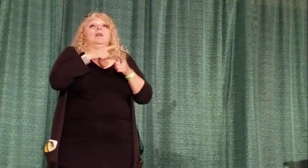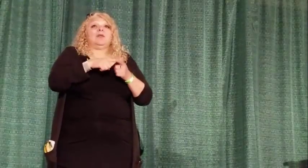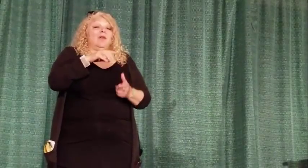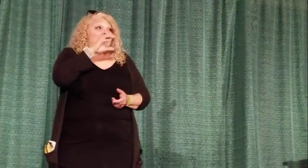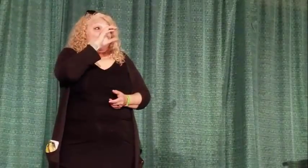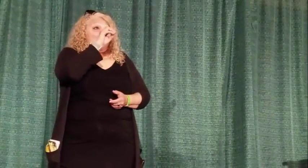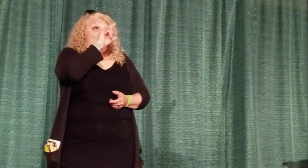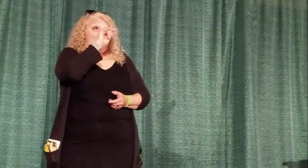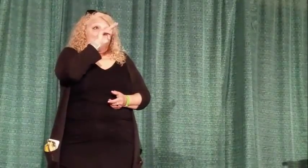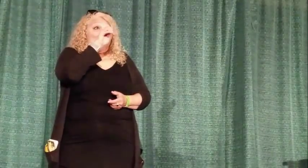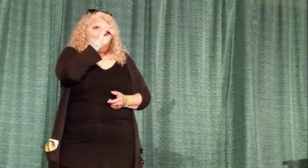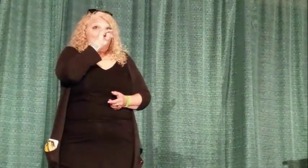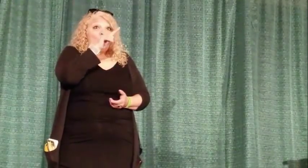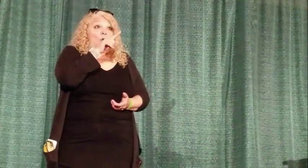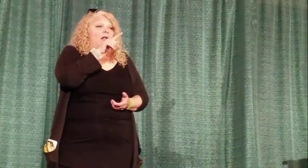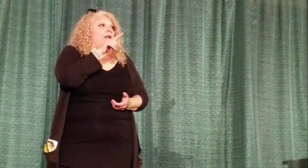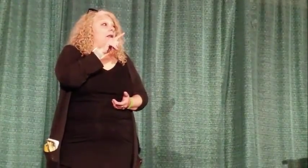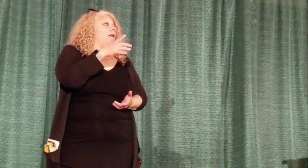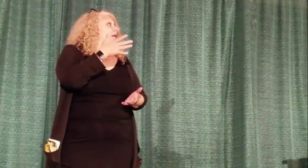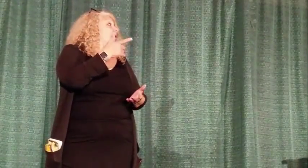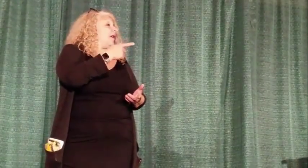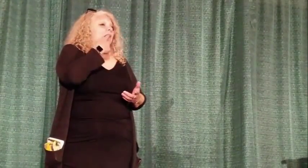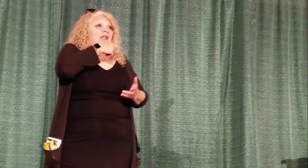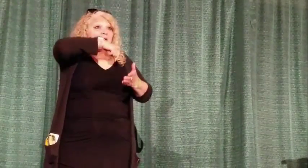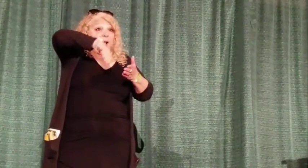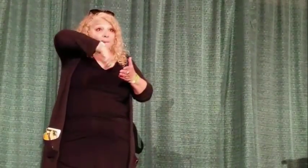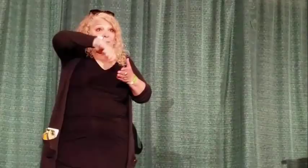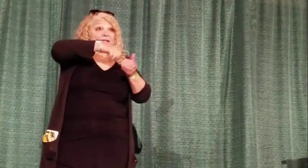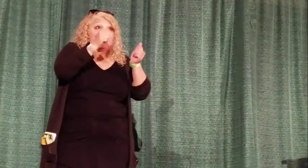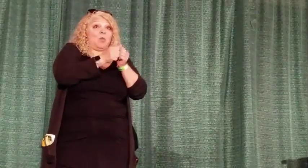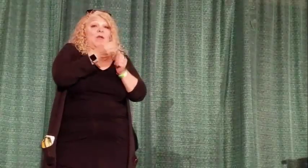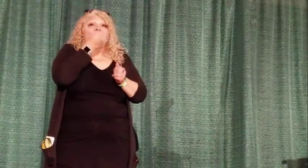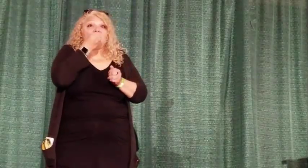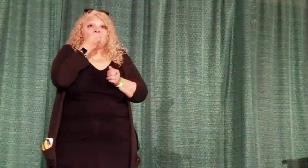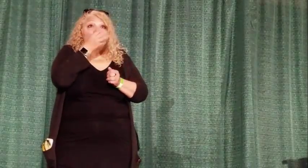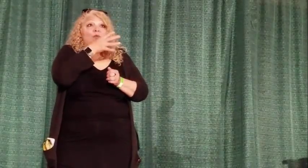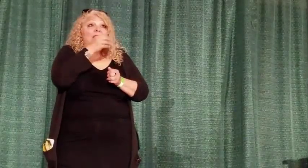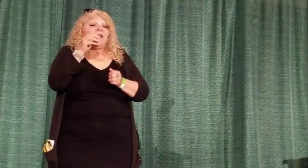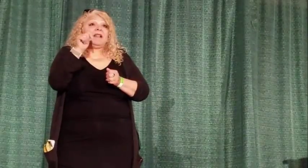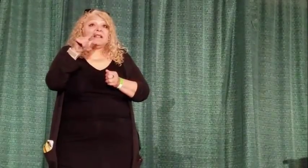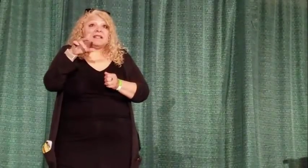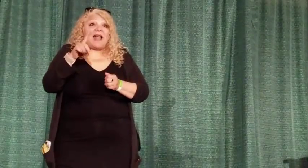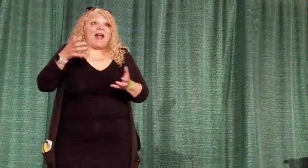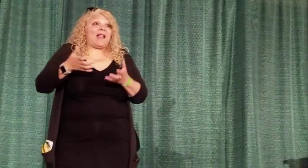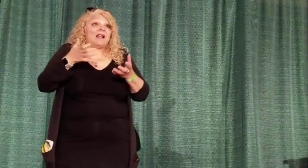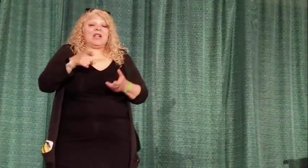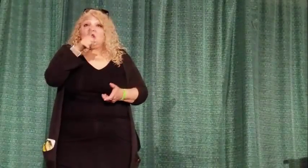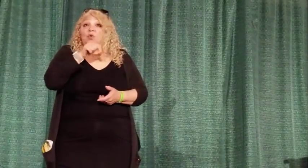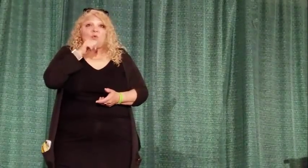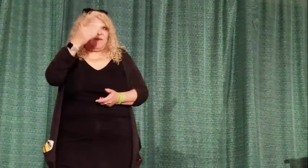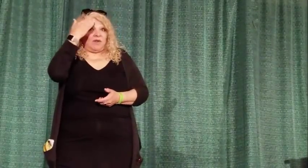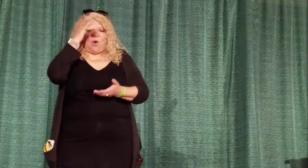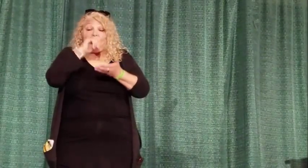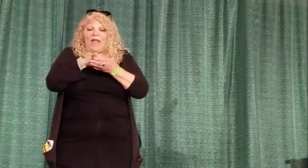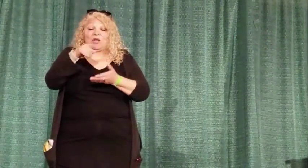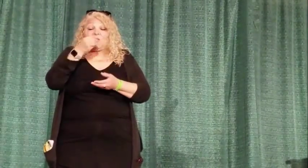giving you that tablespoon of olive oil and eat in line while you waited, it's I mixed it in with the food, like mixed it in the salad and the vegetable dish, and you didn't even know you were eating the extra 120